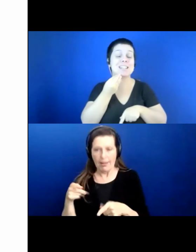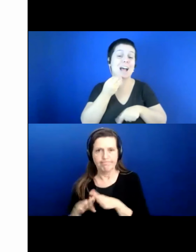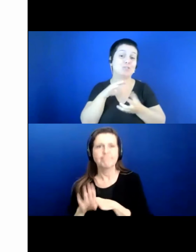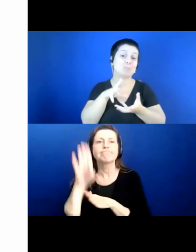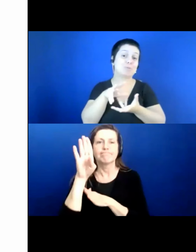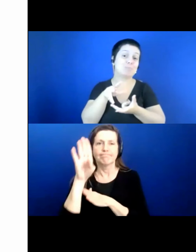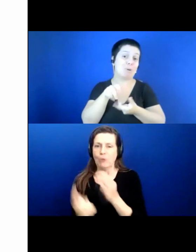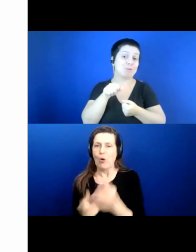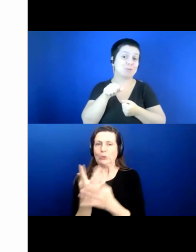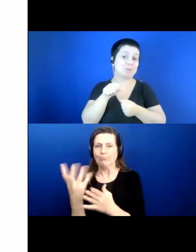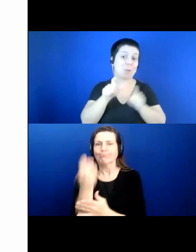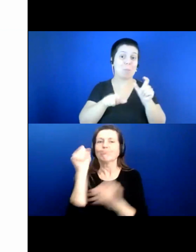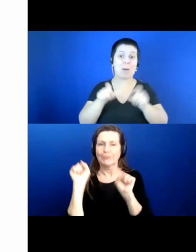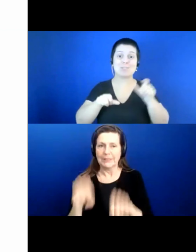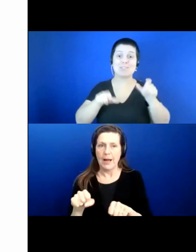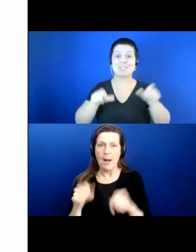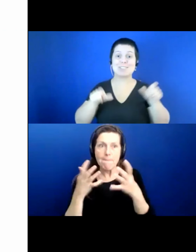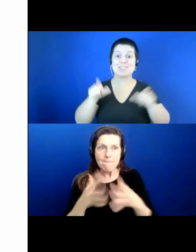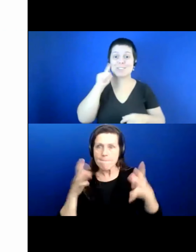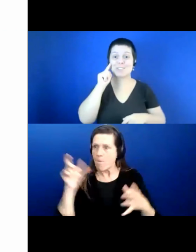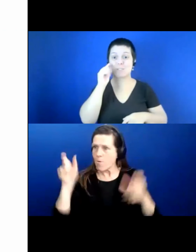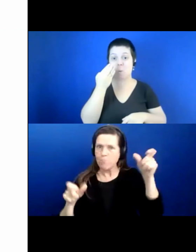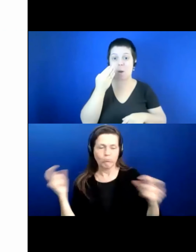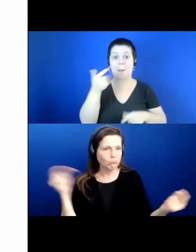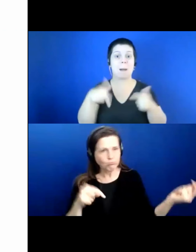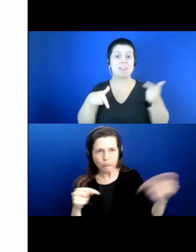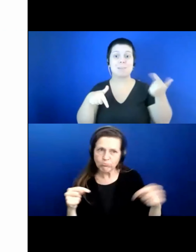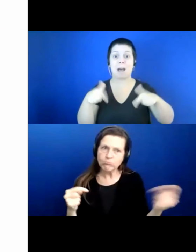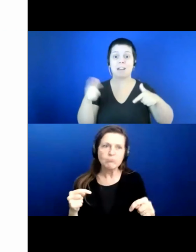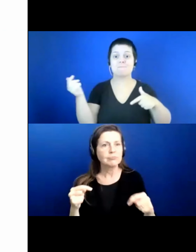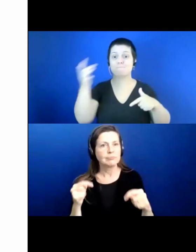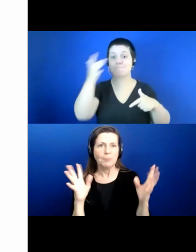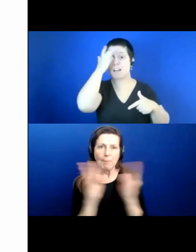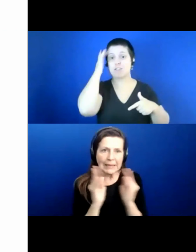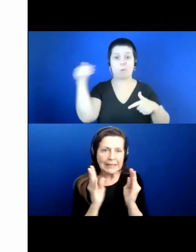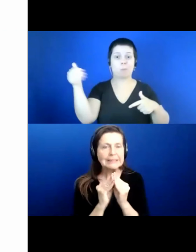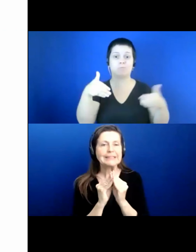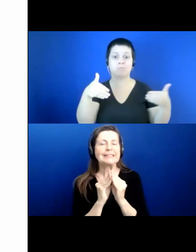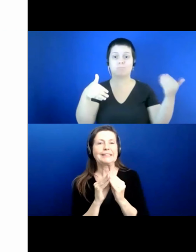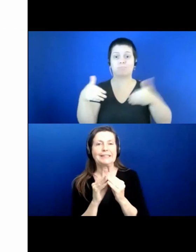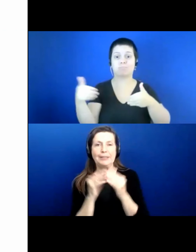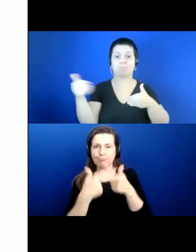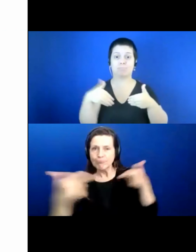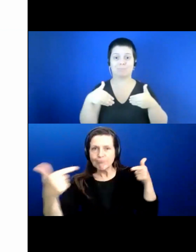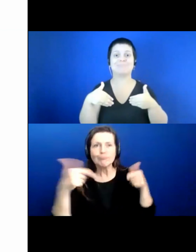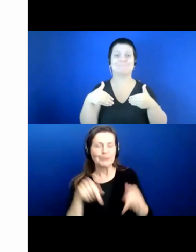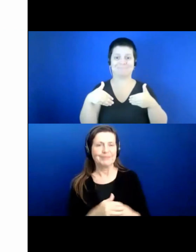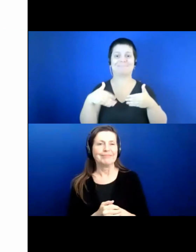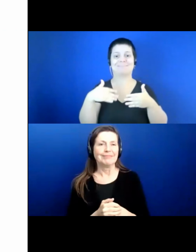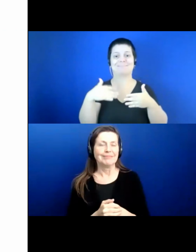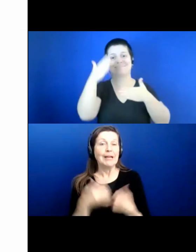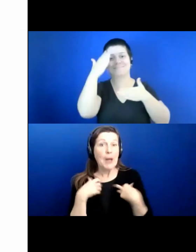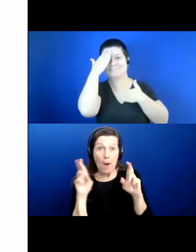More and more persons will attend meetings, conferences and webinars. So thank you very much, and I hope